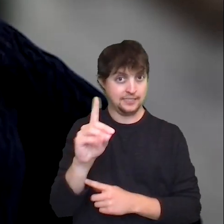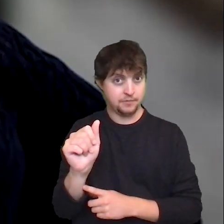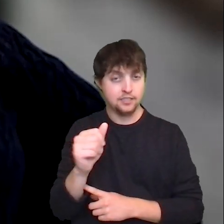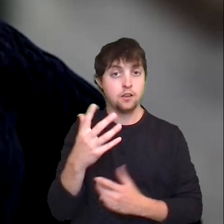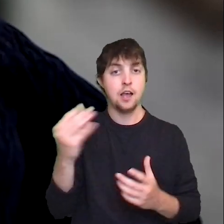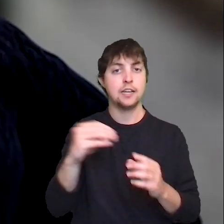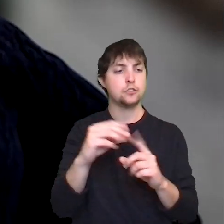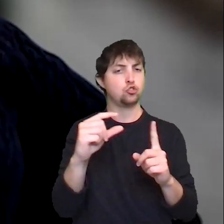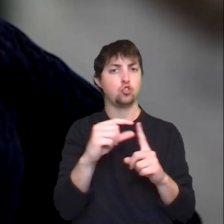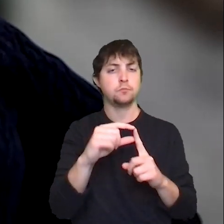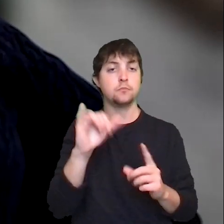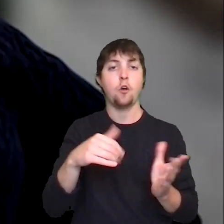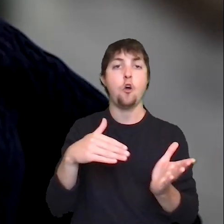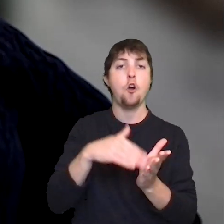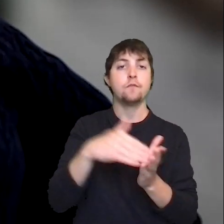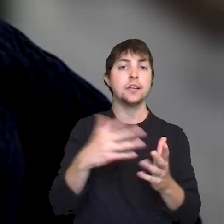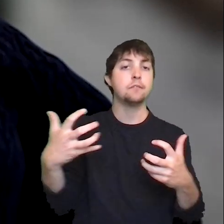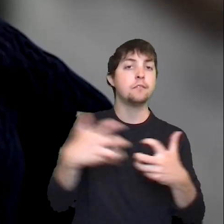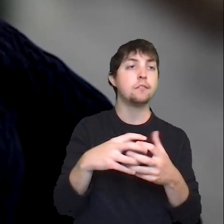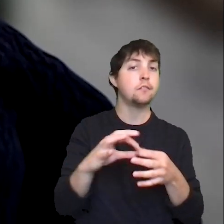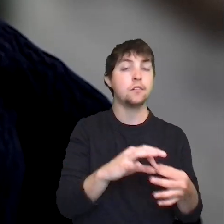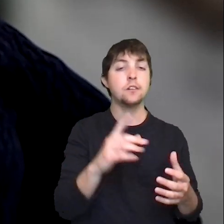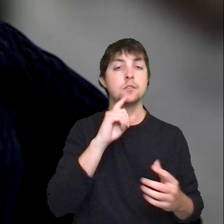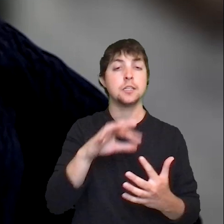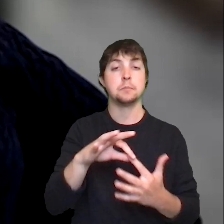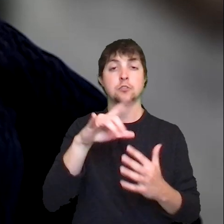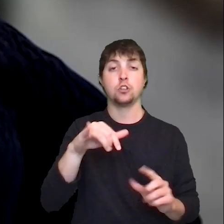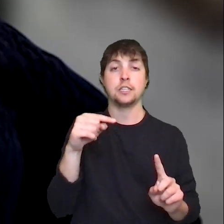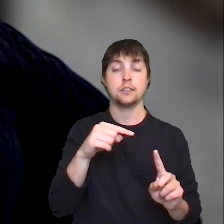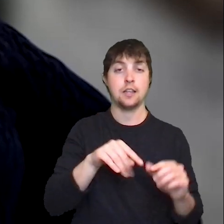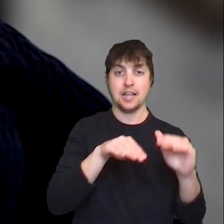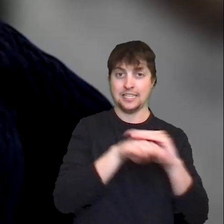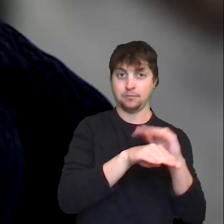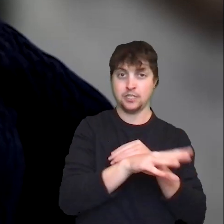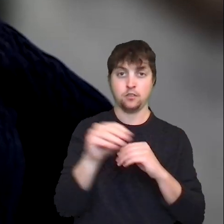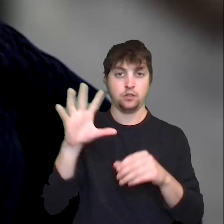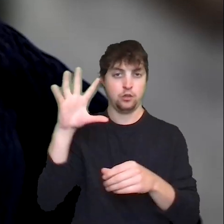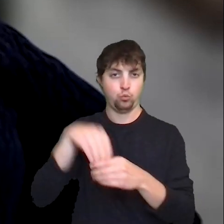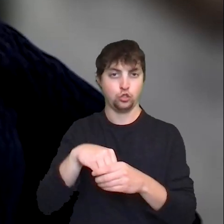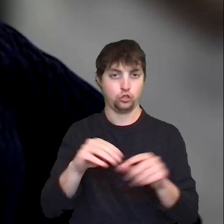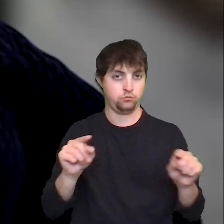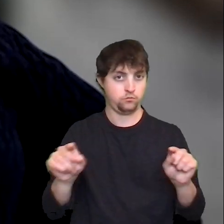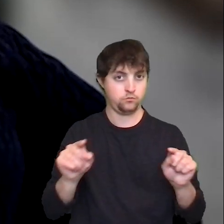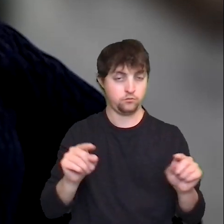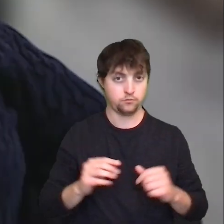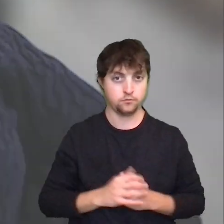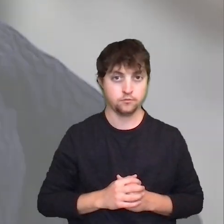disability and the terms that are often associated with it, specifically accessibility and